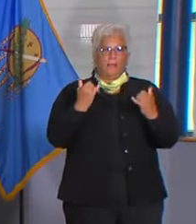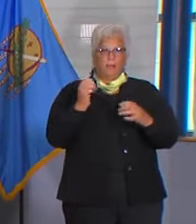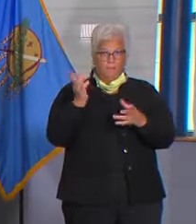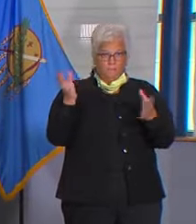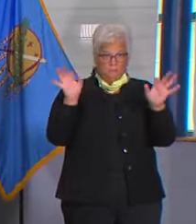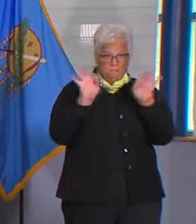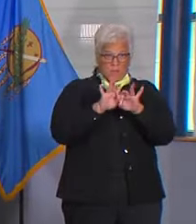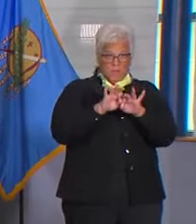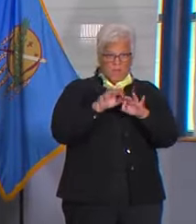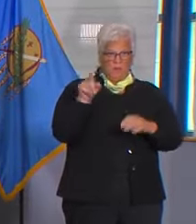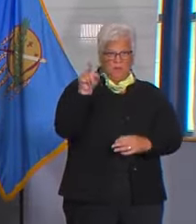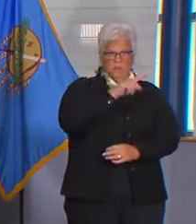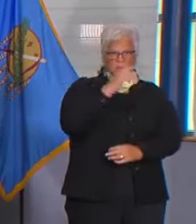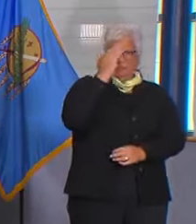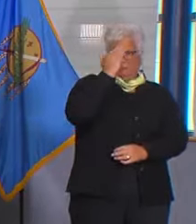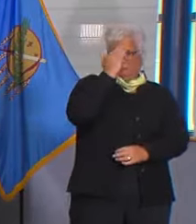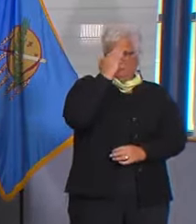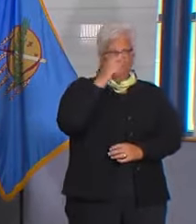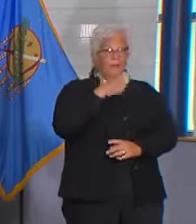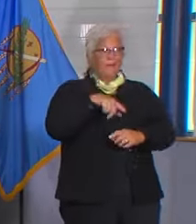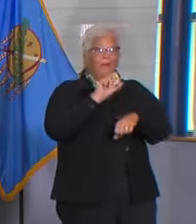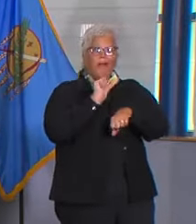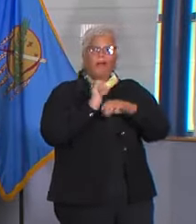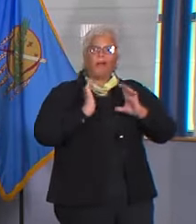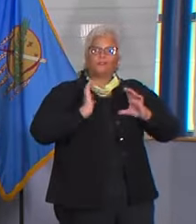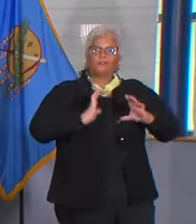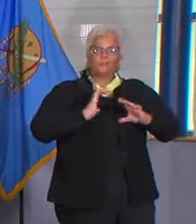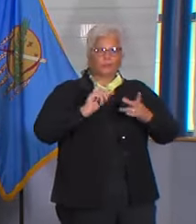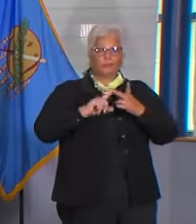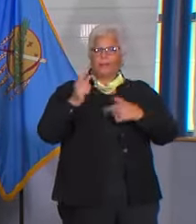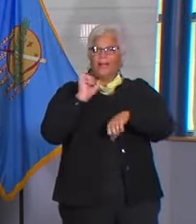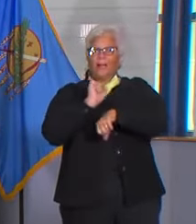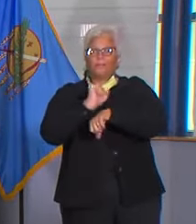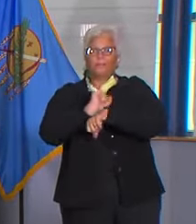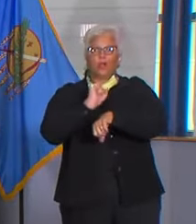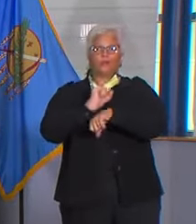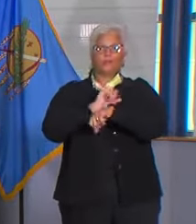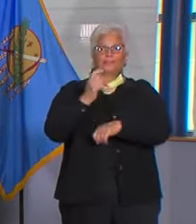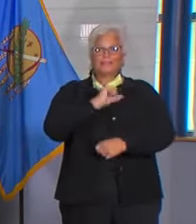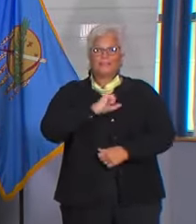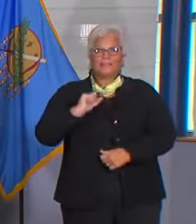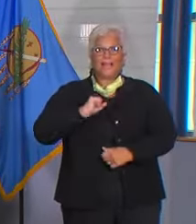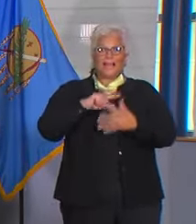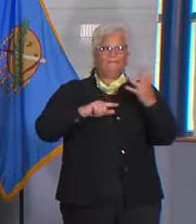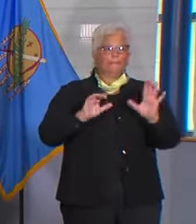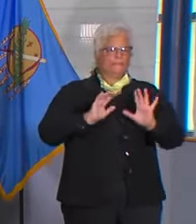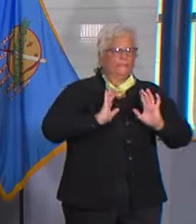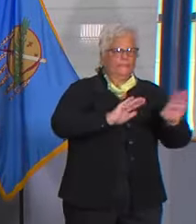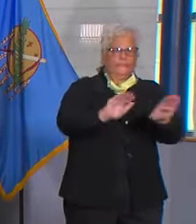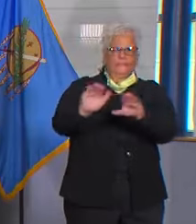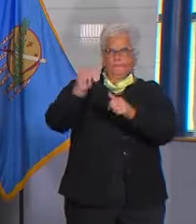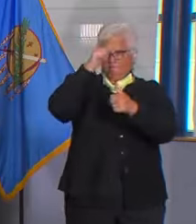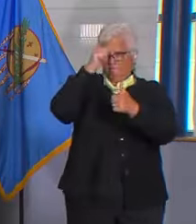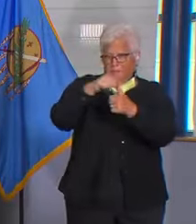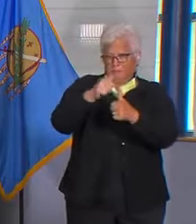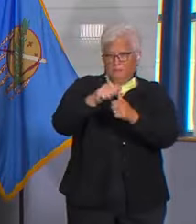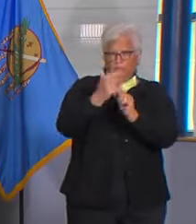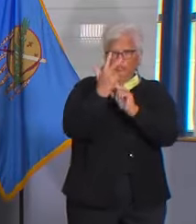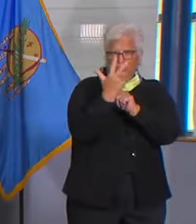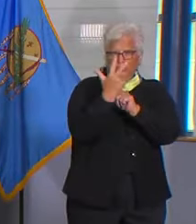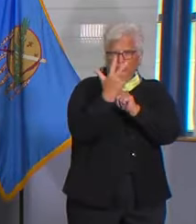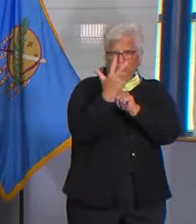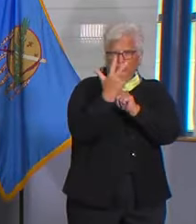dining room to make sure that they continue to follow the 3 W's to keep everyone safe. What we know about this virus is that prolonged contact is where